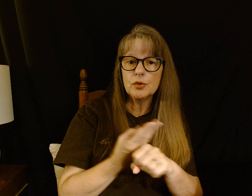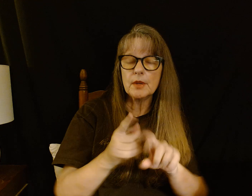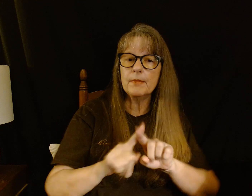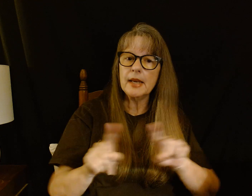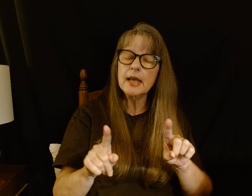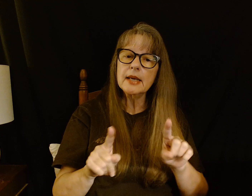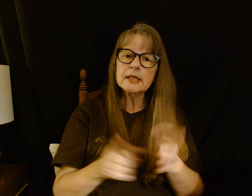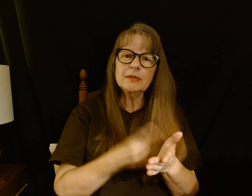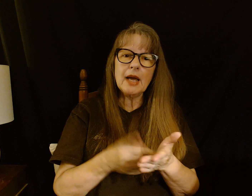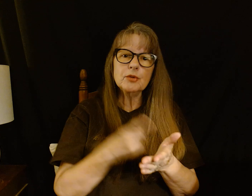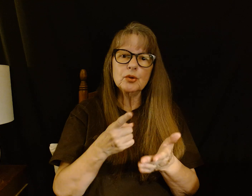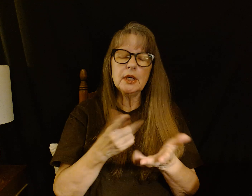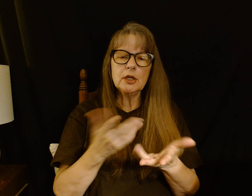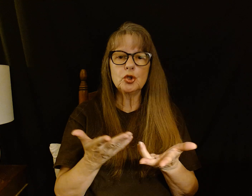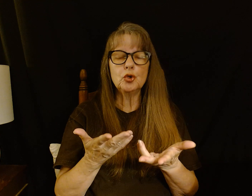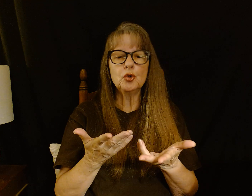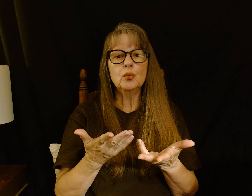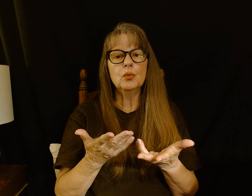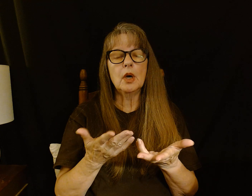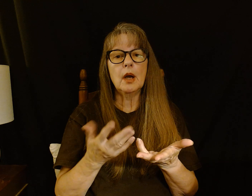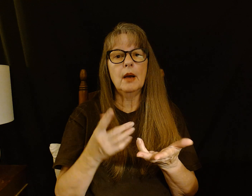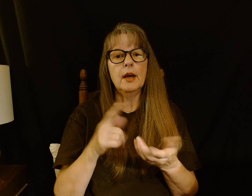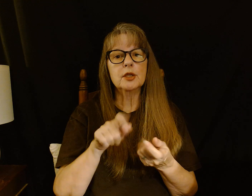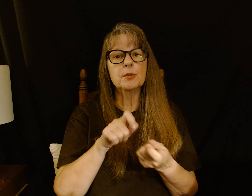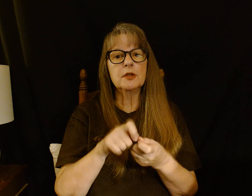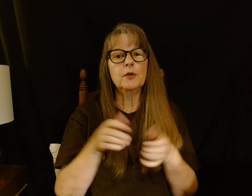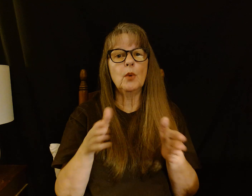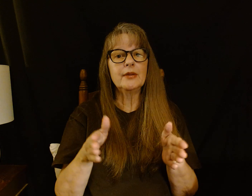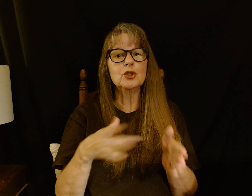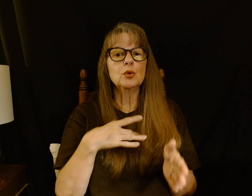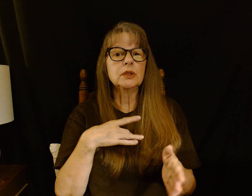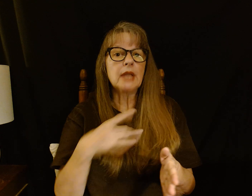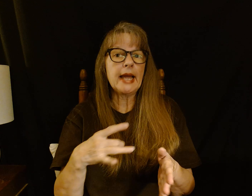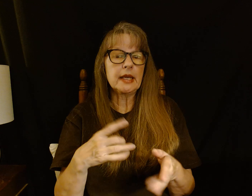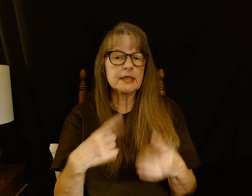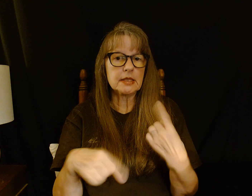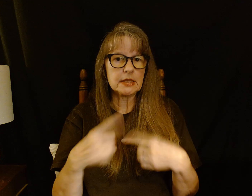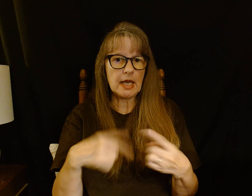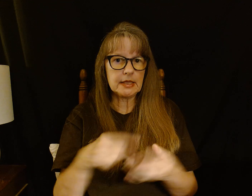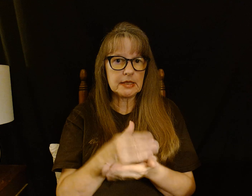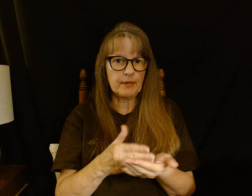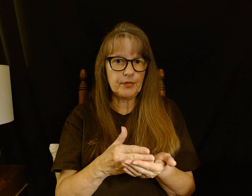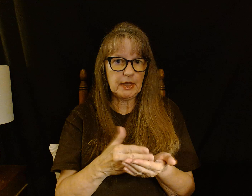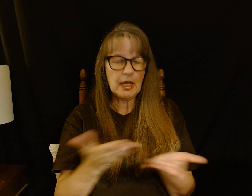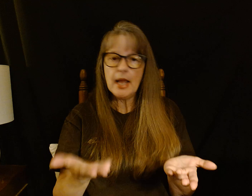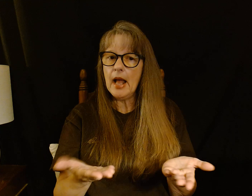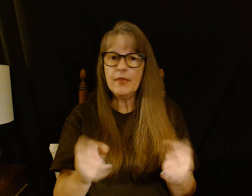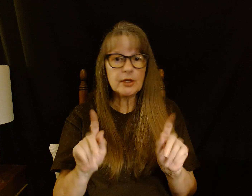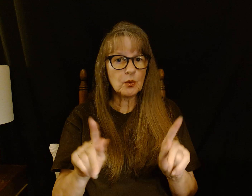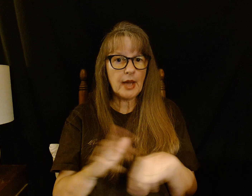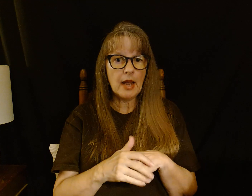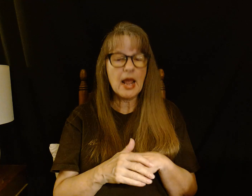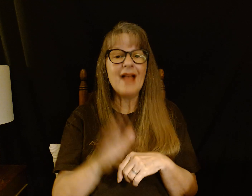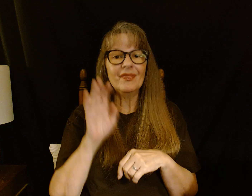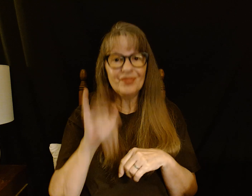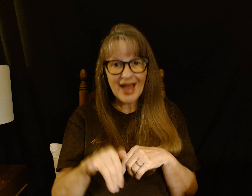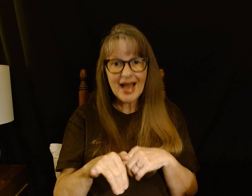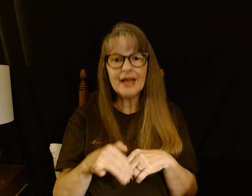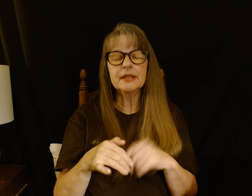But sometimes you get into a specific way that you like to sign something, and that's okay. And that is